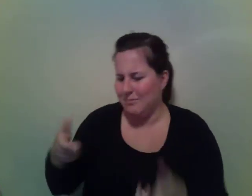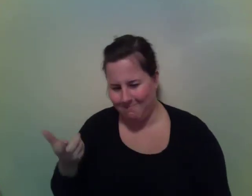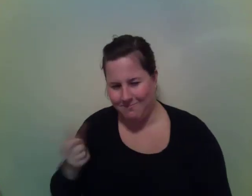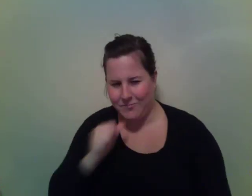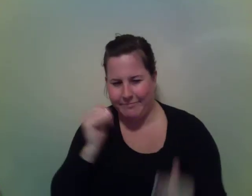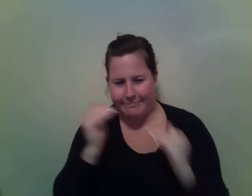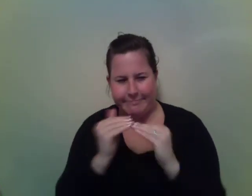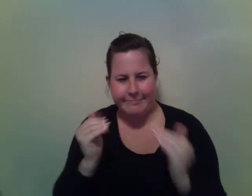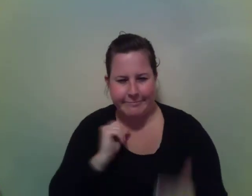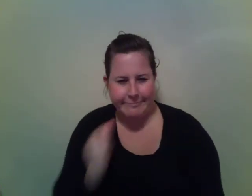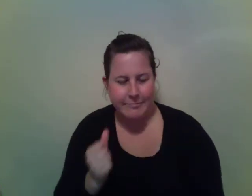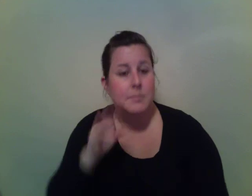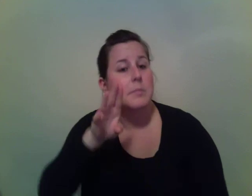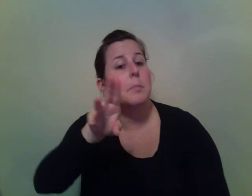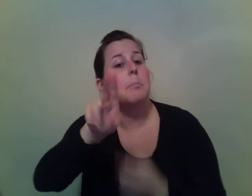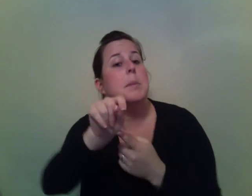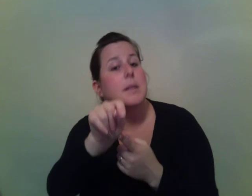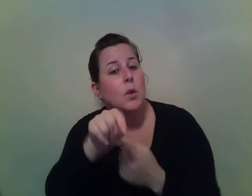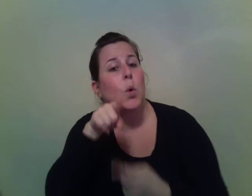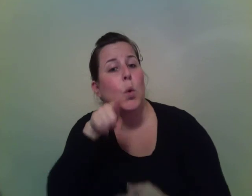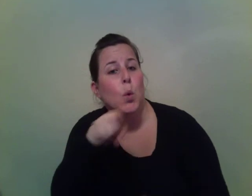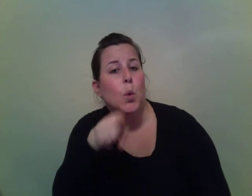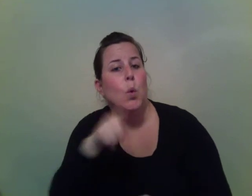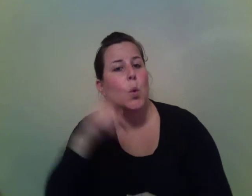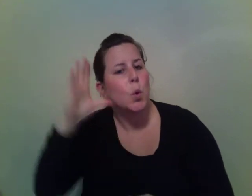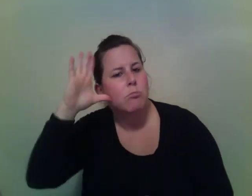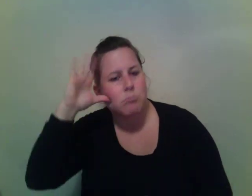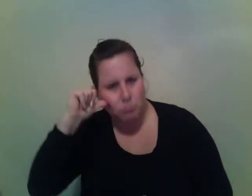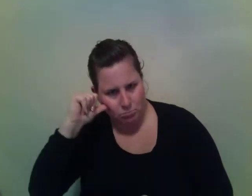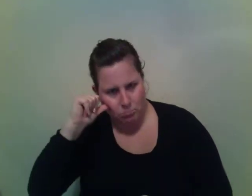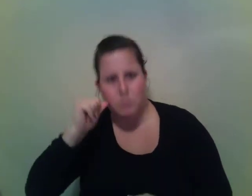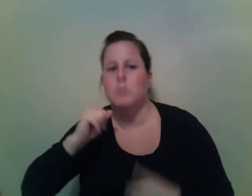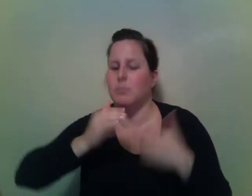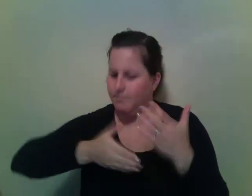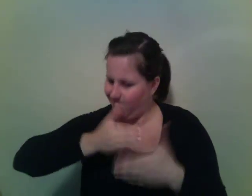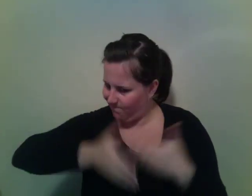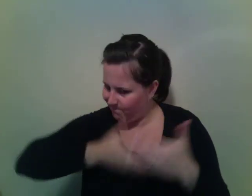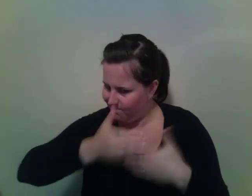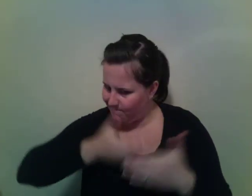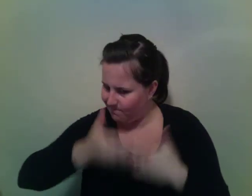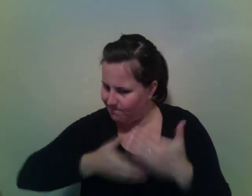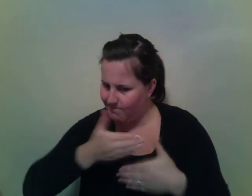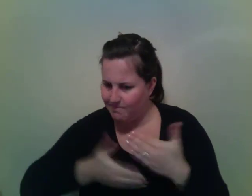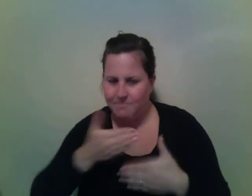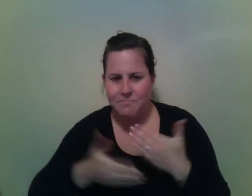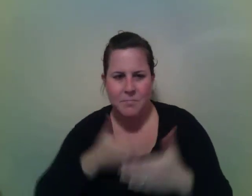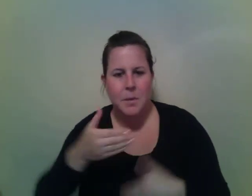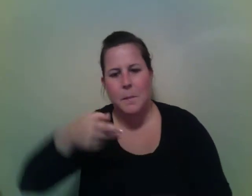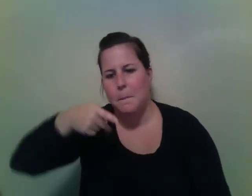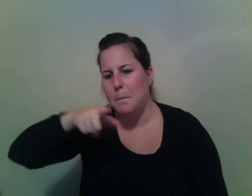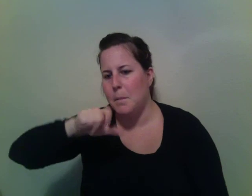schedule. But you make that turn to platinum and to diamond.